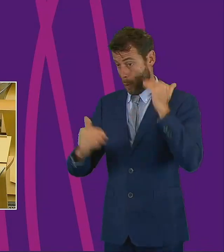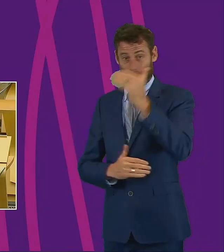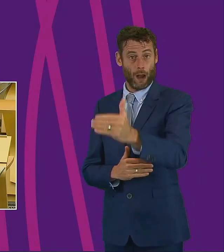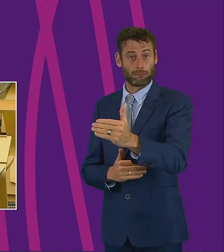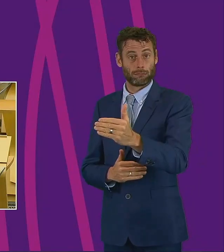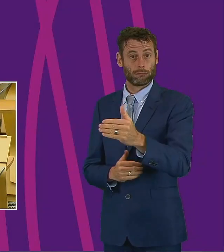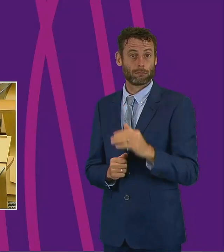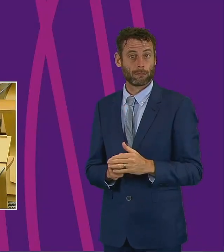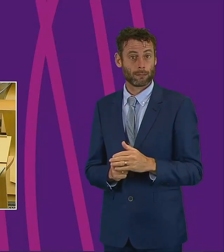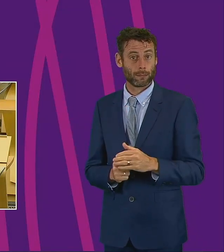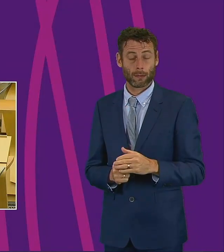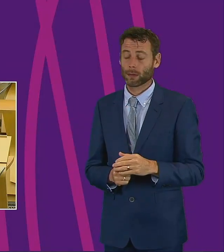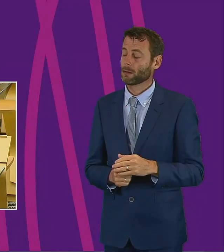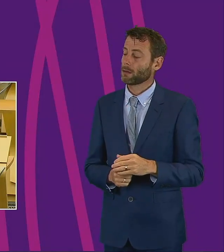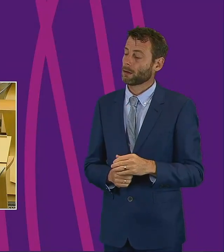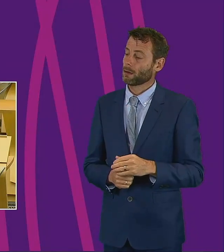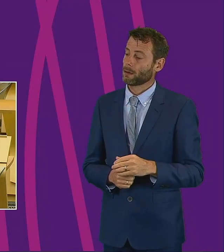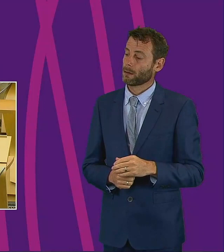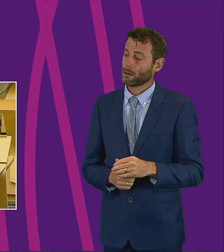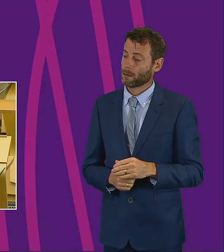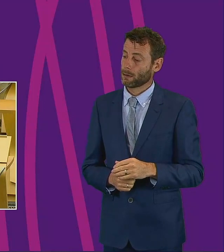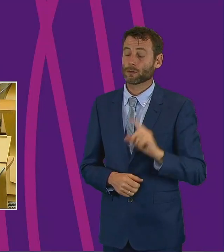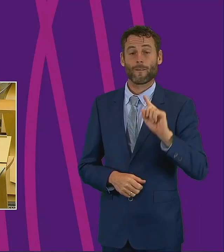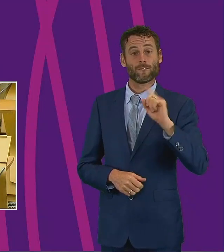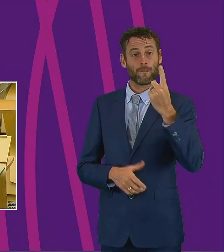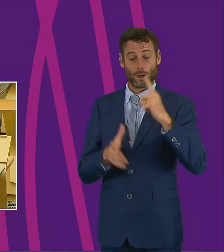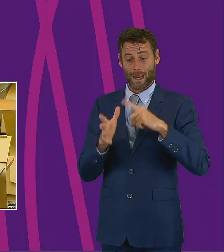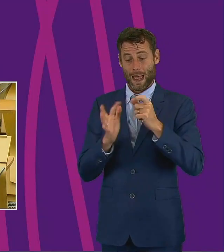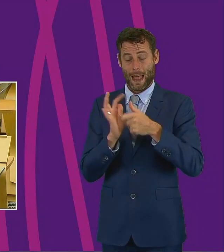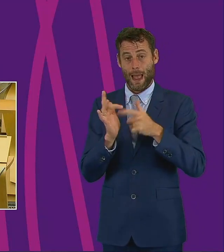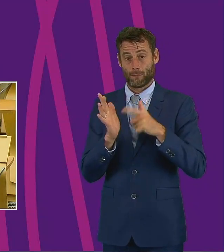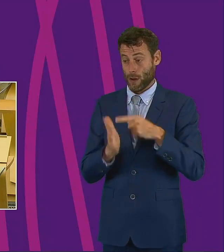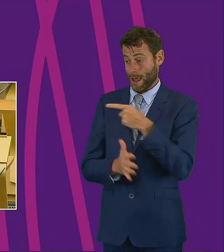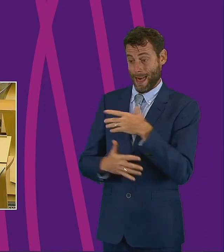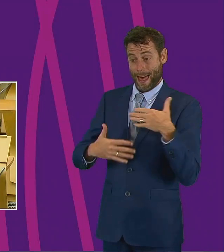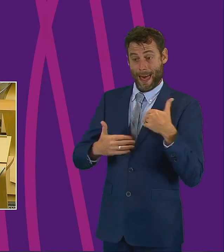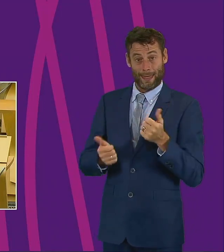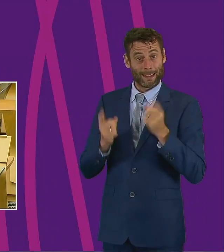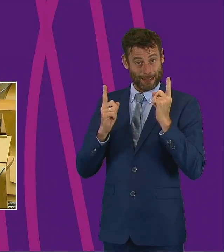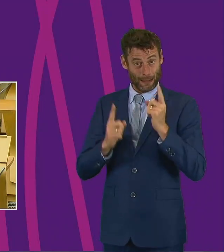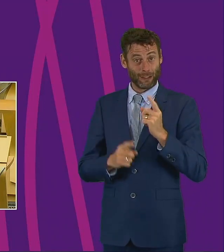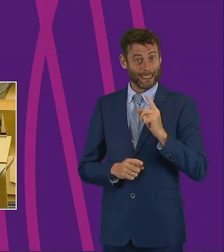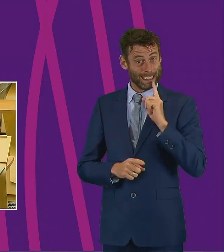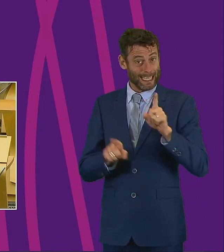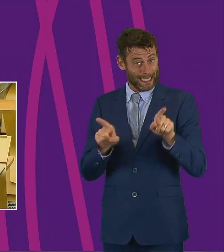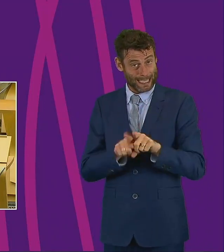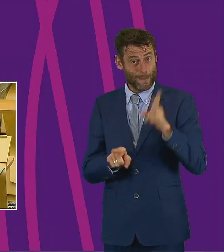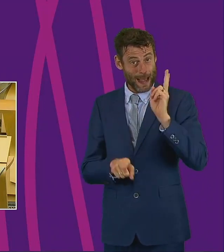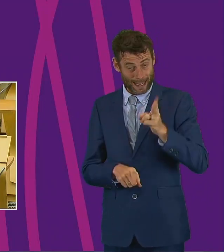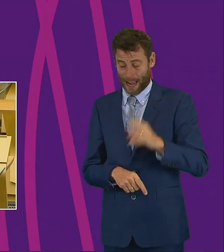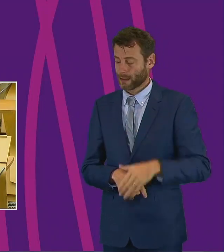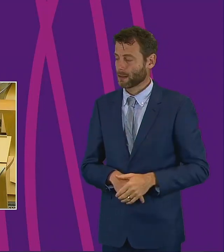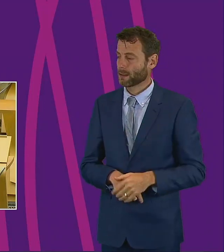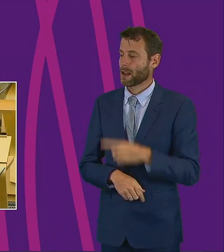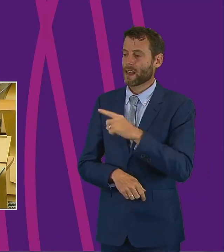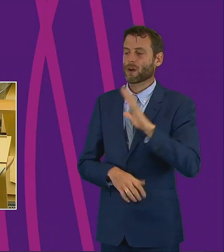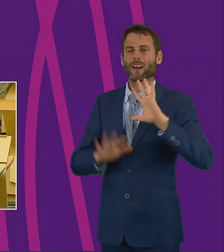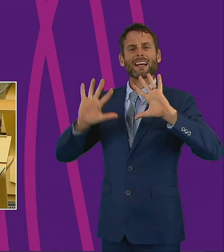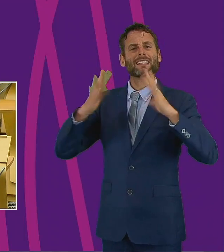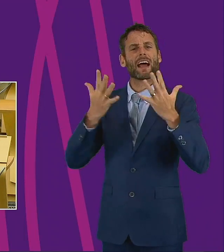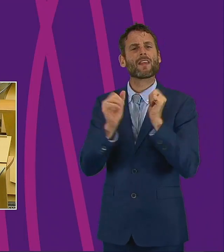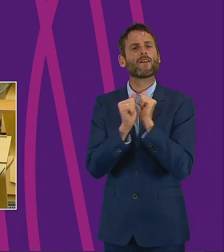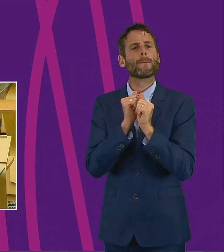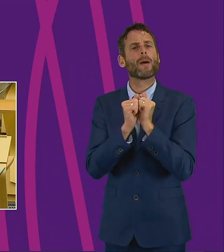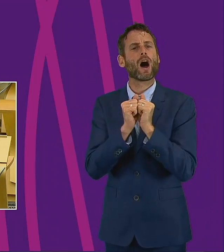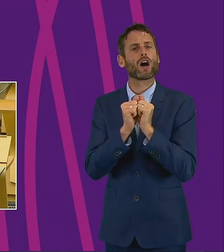go further. On the 1st of April, the Health Secretary also repeated that. On the 10th of March, Miles Briggs demanded to know